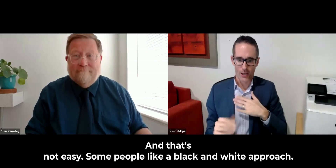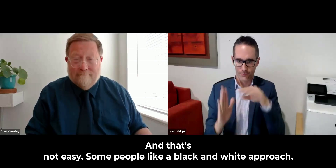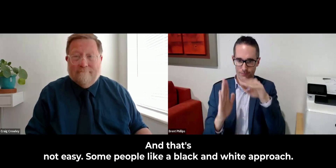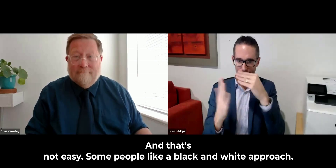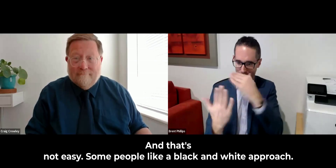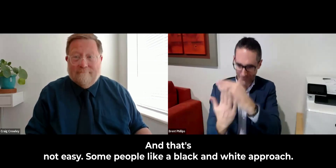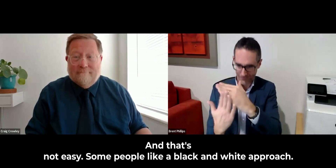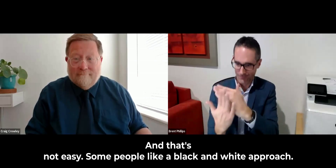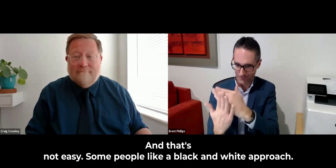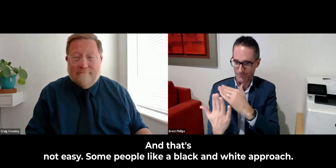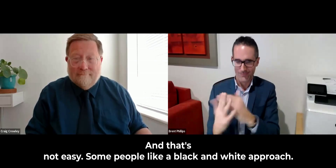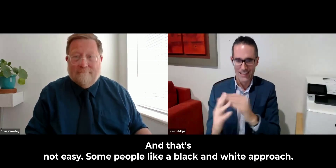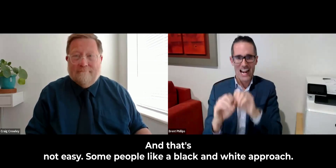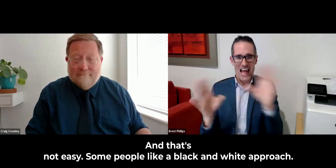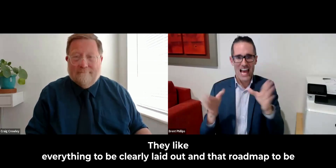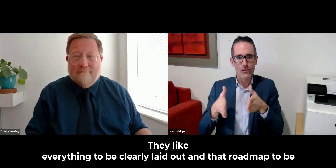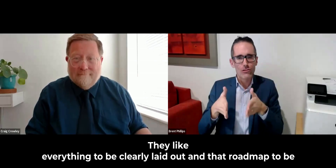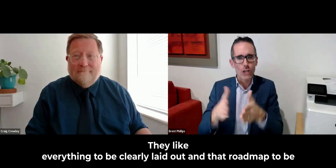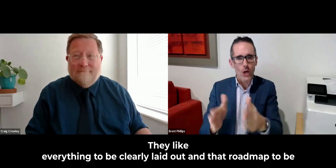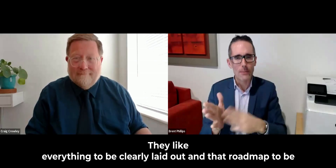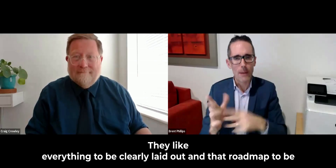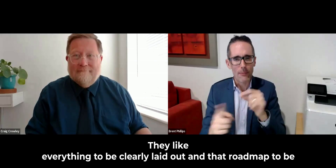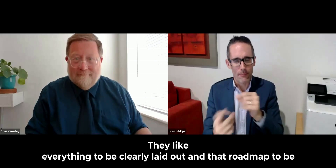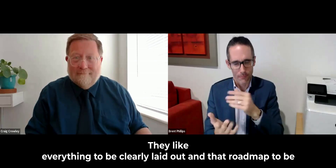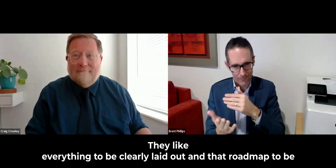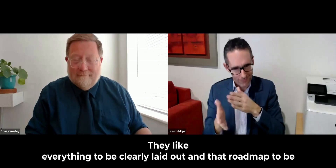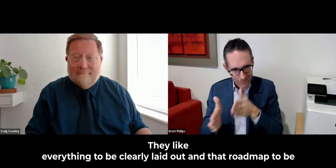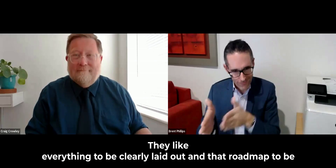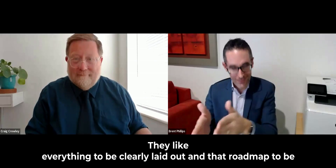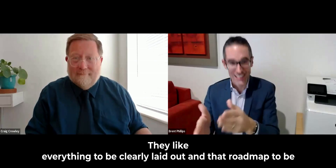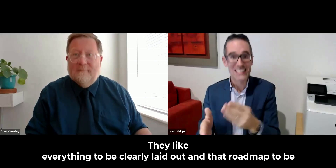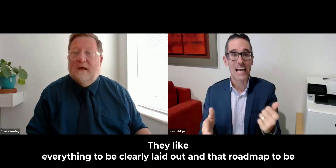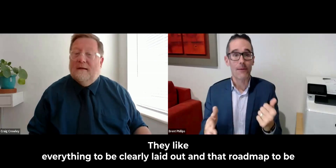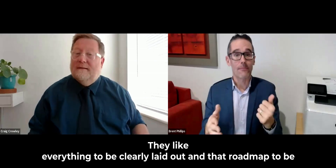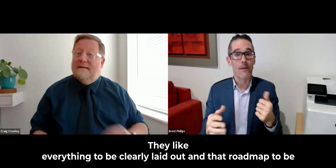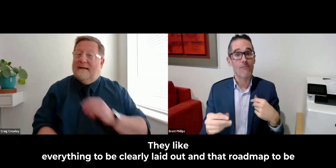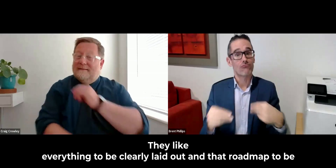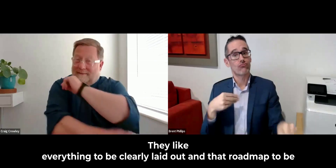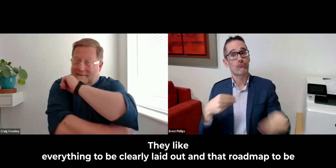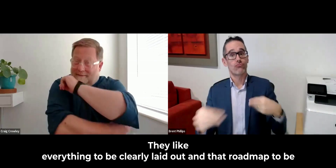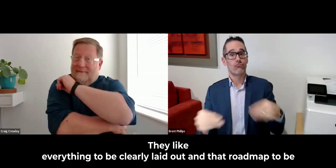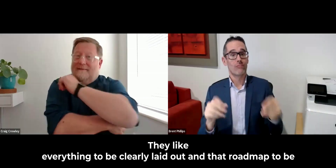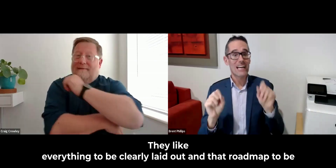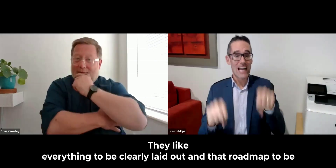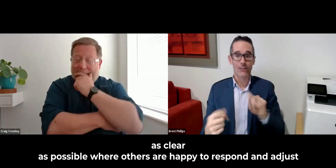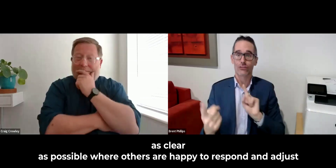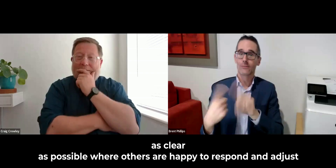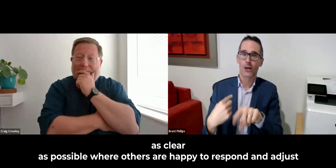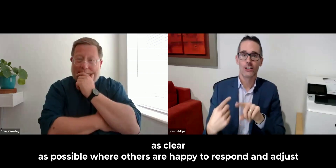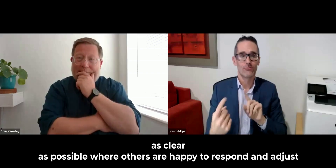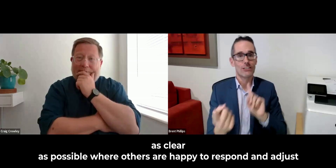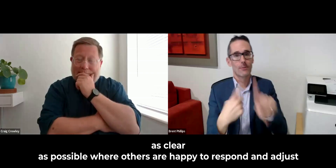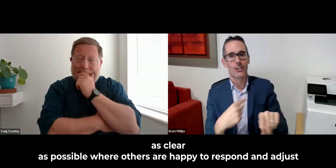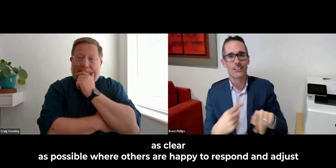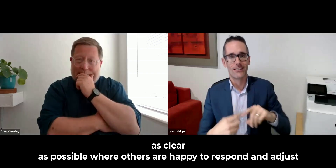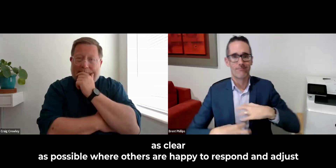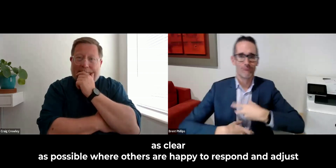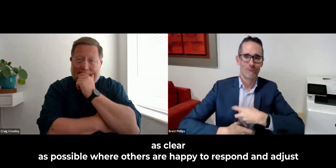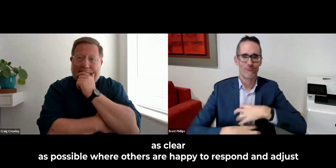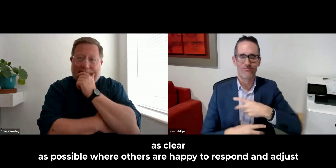a black and white approach. They like everything to be clearly laid out and that roadmap to be as clear as possible, where others are